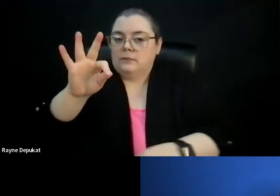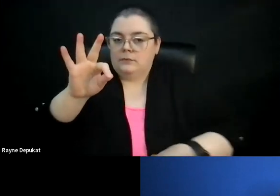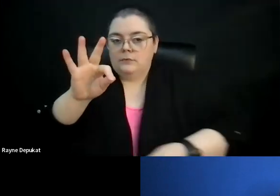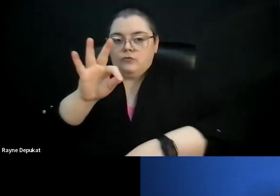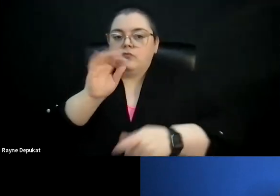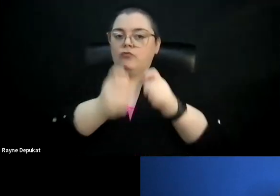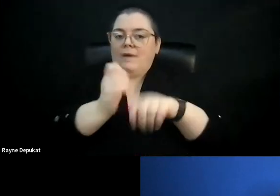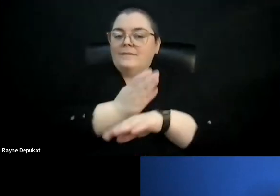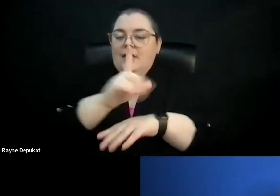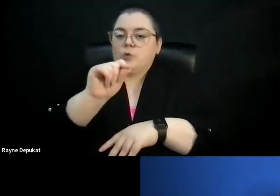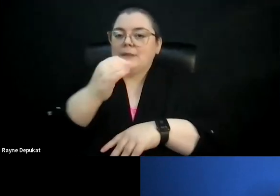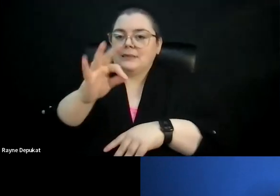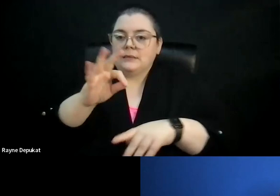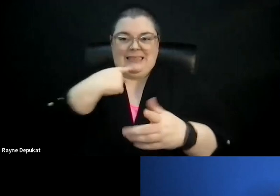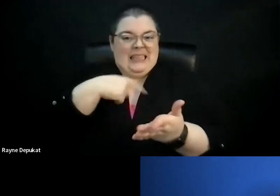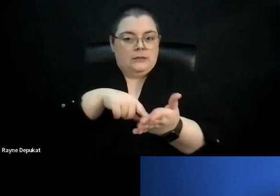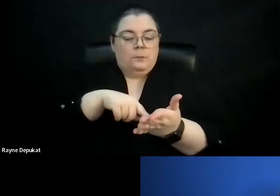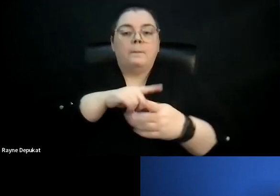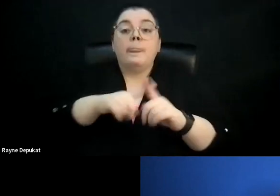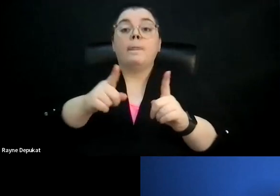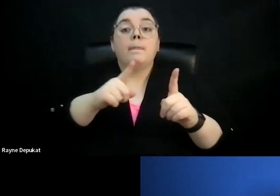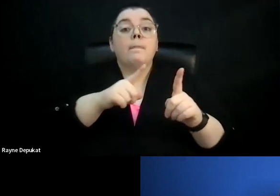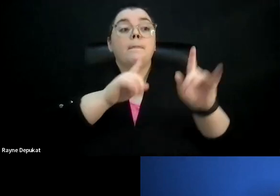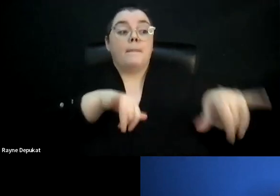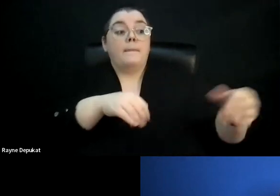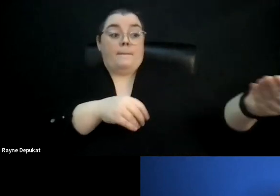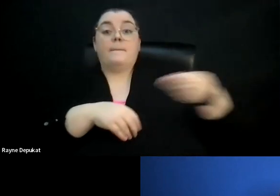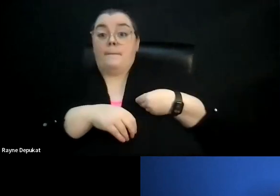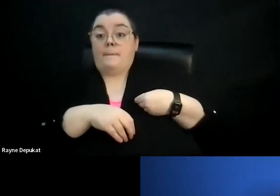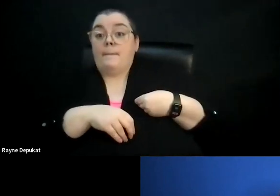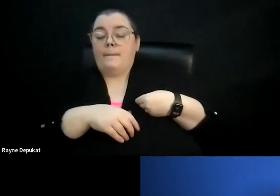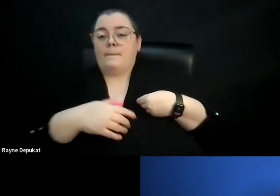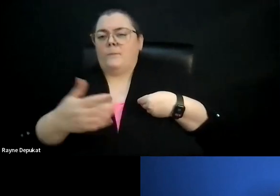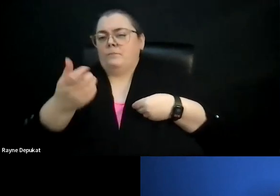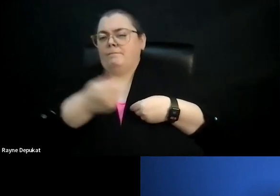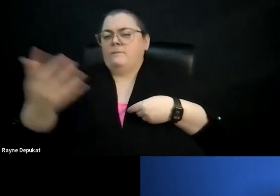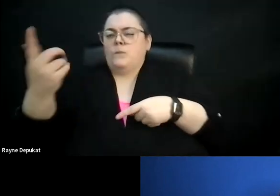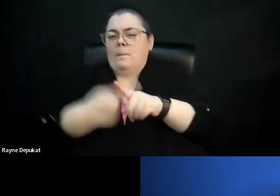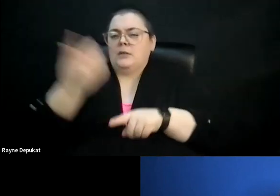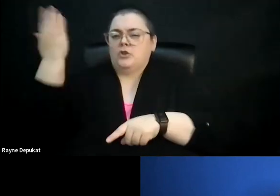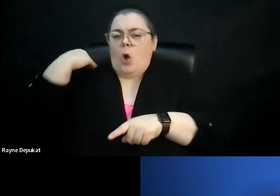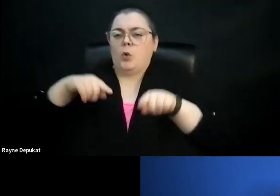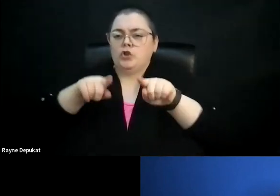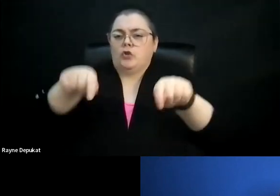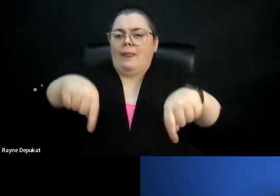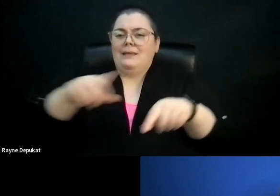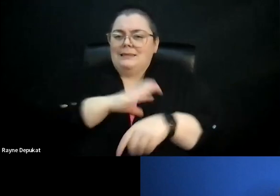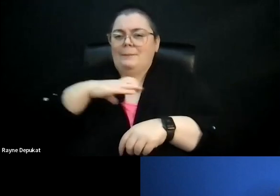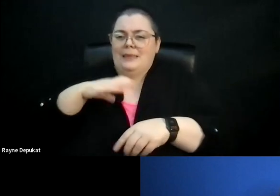Oh, 2019. It was revised in 2019, it says. But when they were given to me a few months